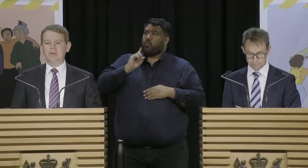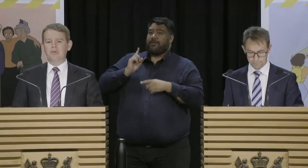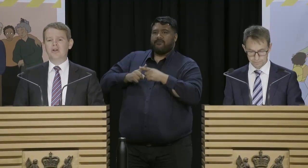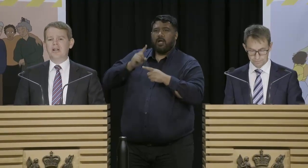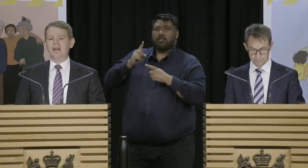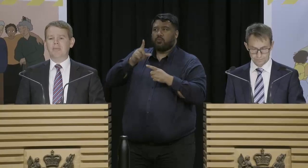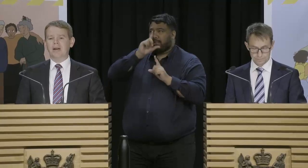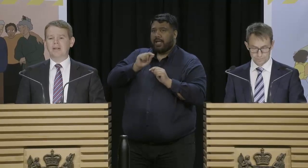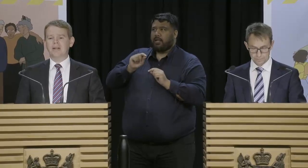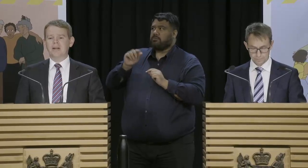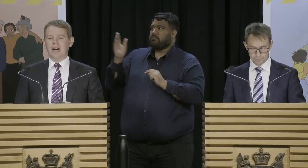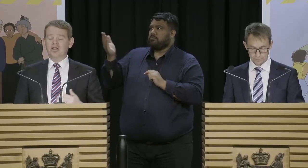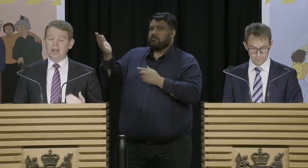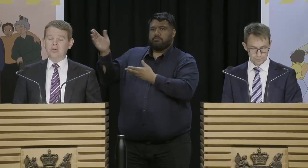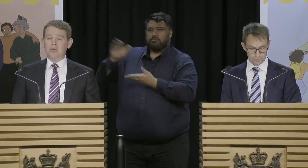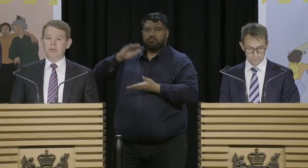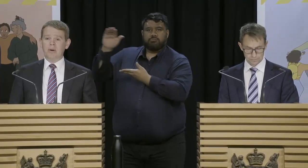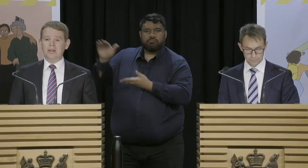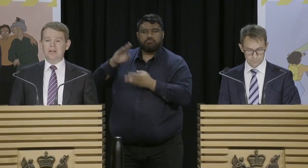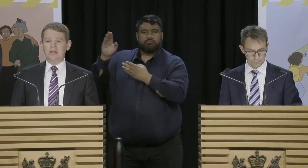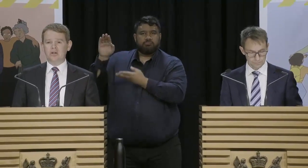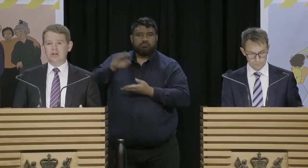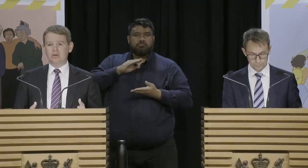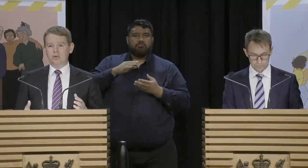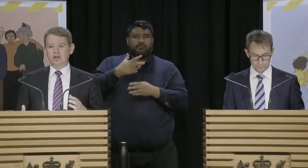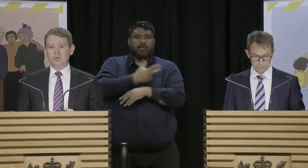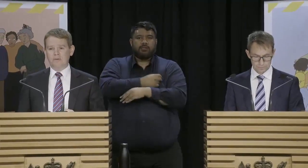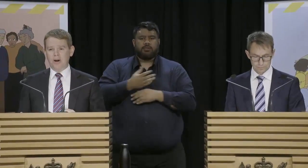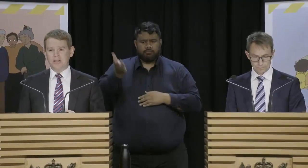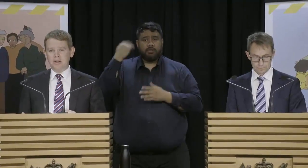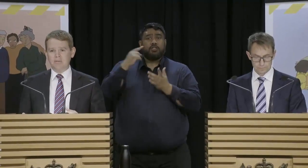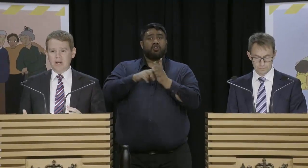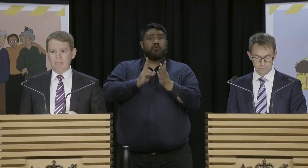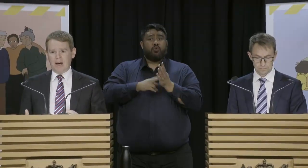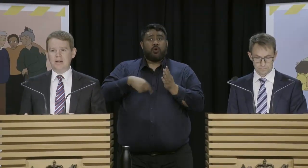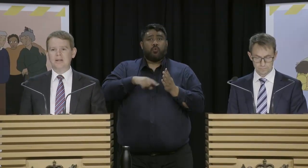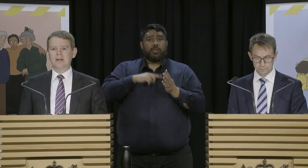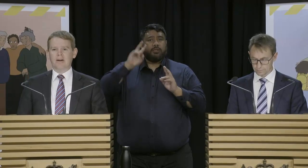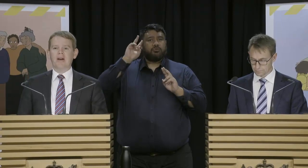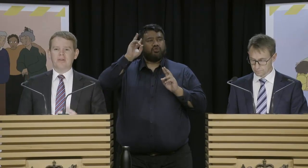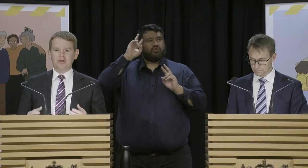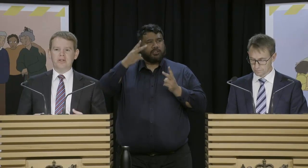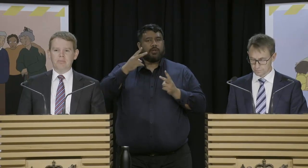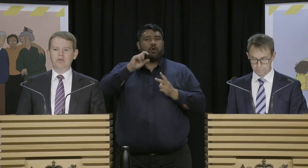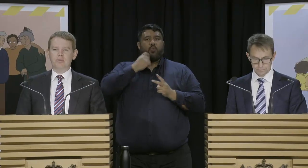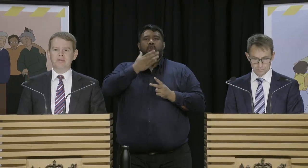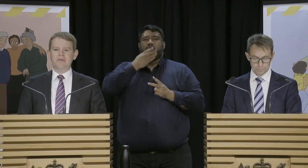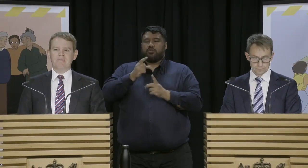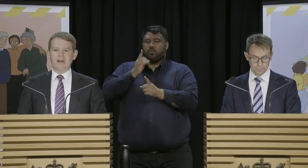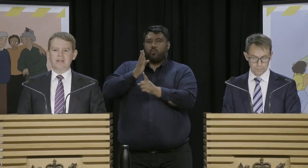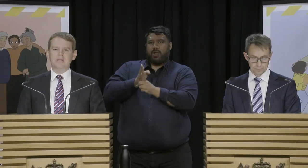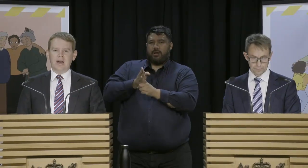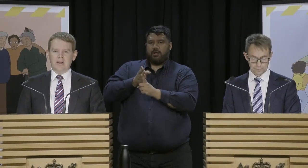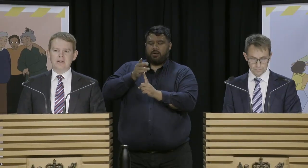So we were very clear back in January when we made the decision to switch to a Pfizer campaign rather than using multiple